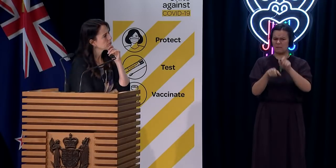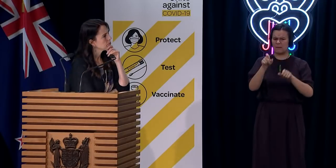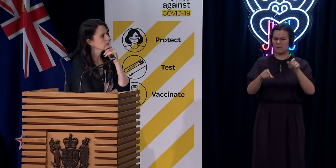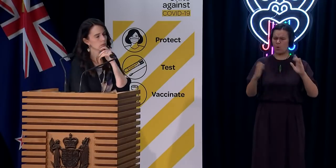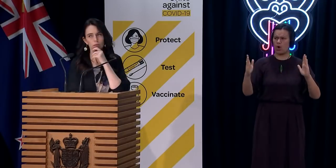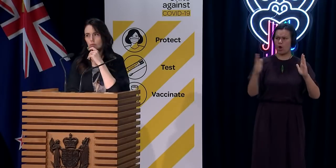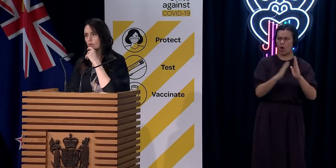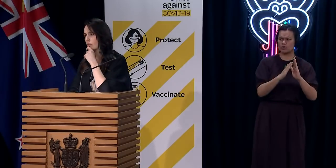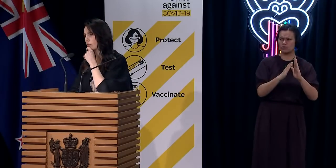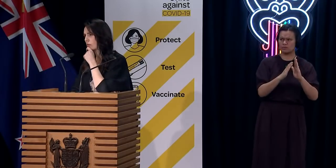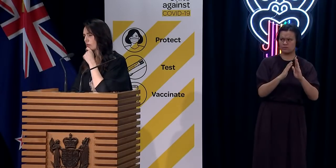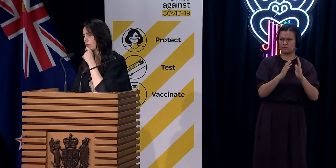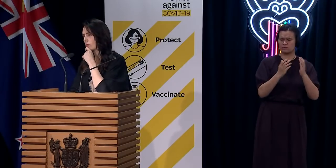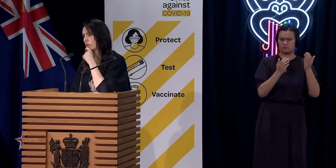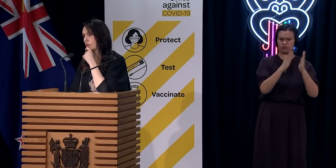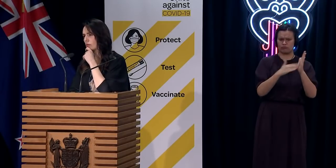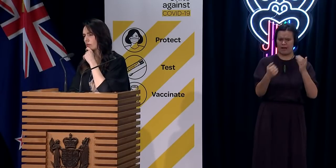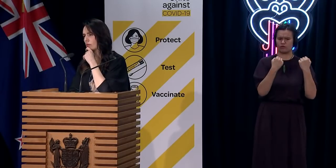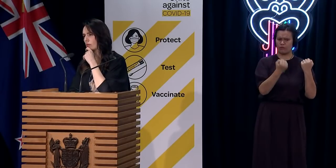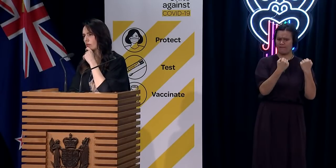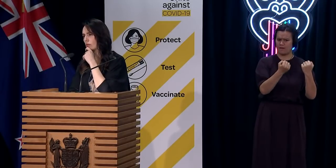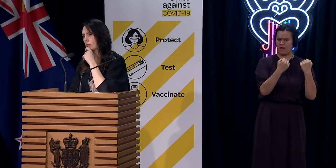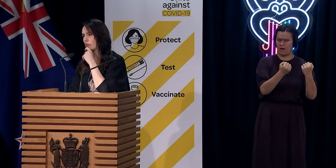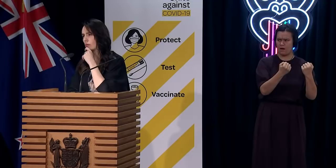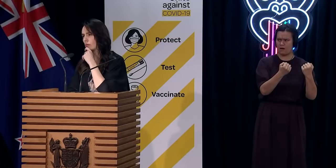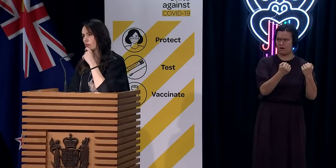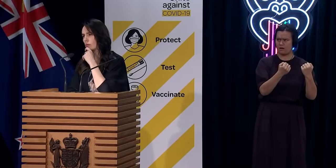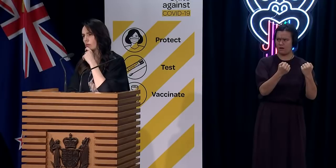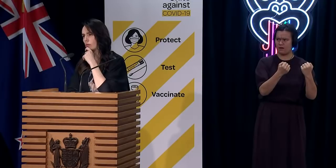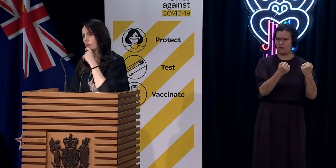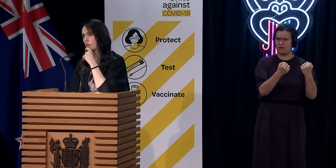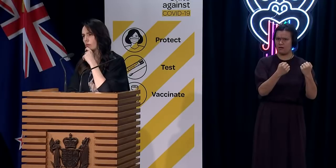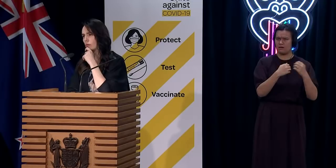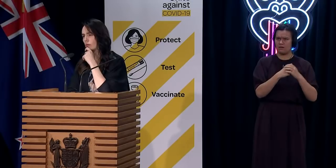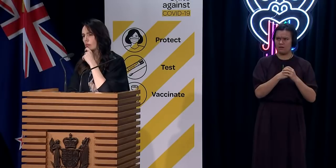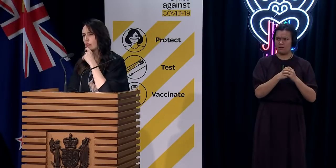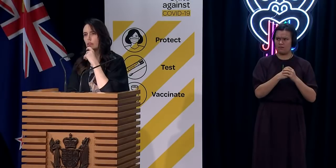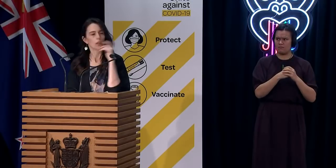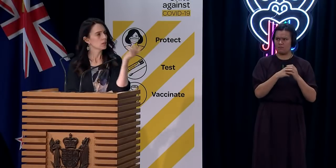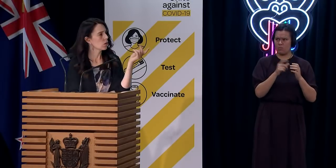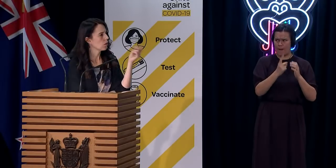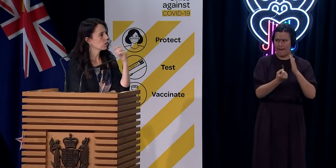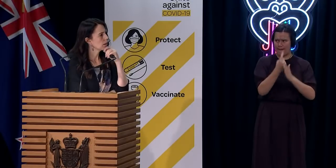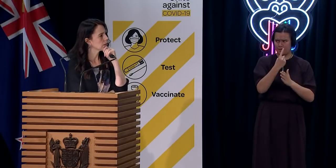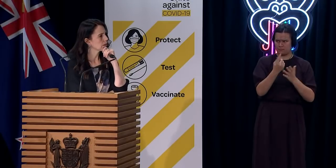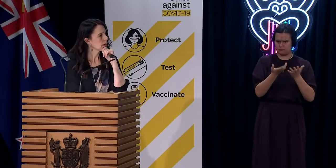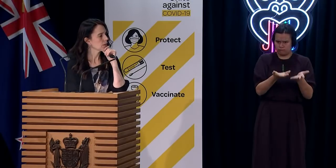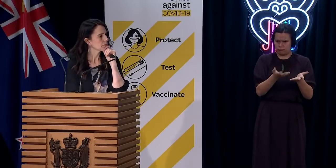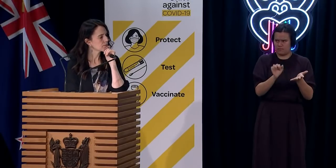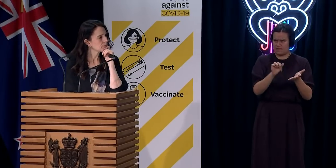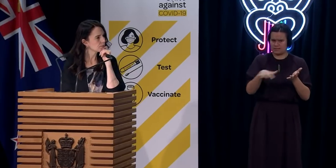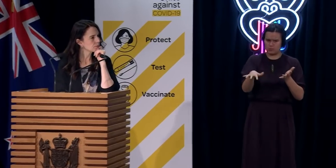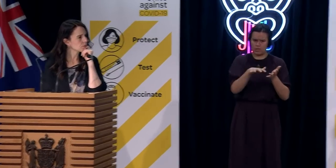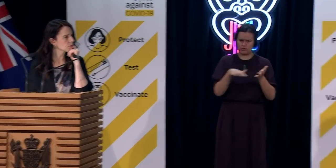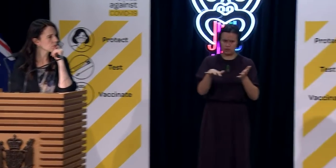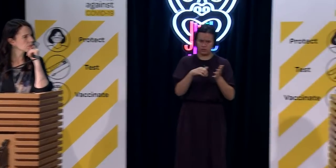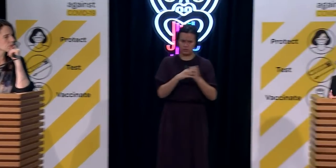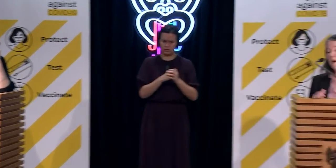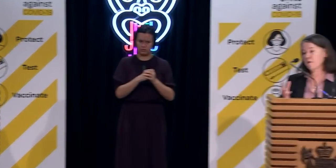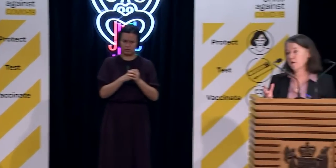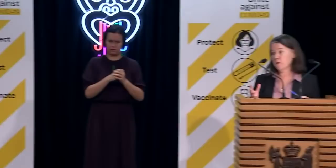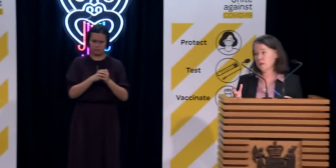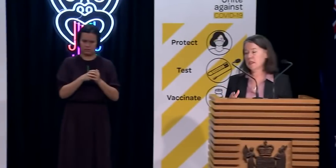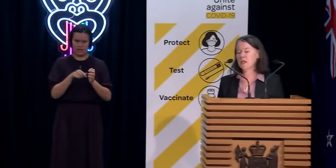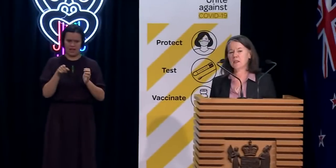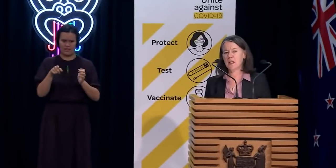factor in next week whether those regions will get those additional freedoms under level 2? I'll come to Caroline. I